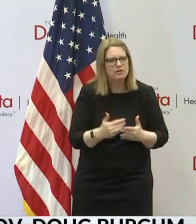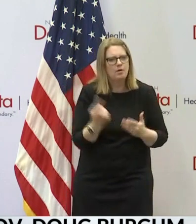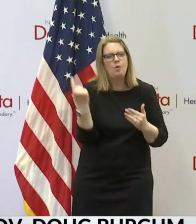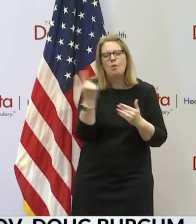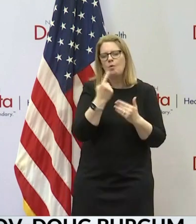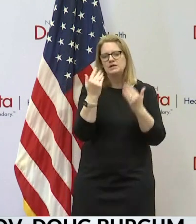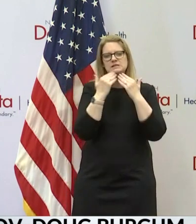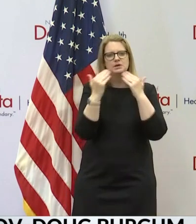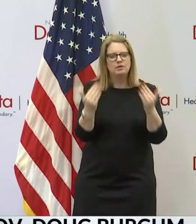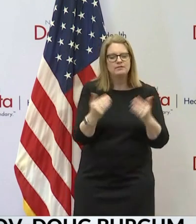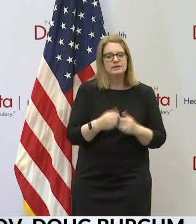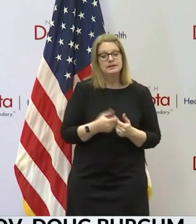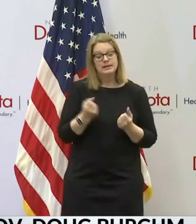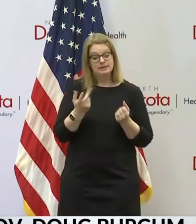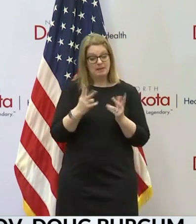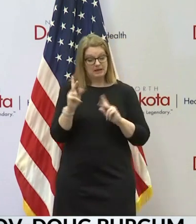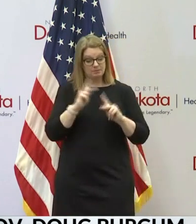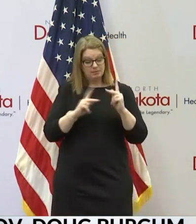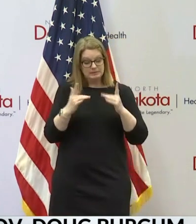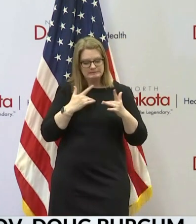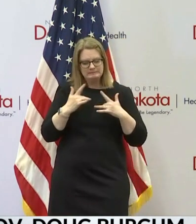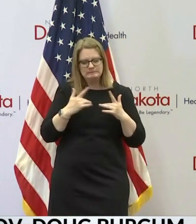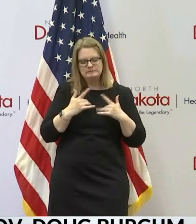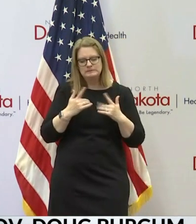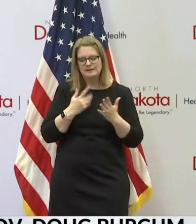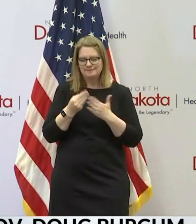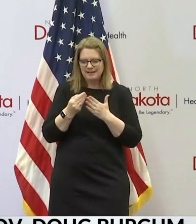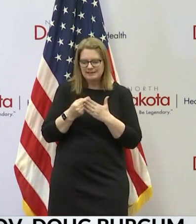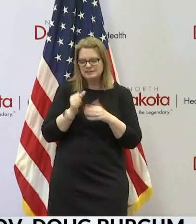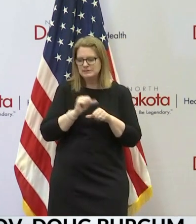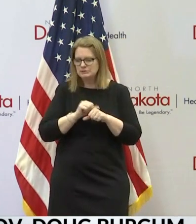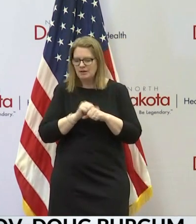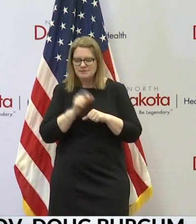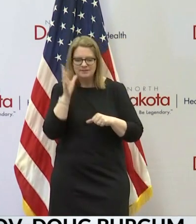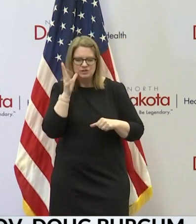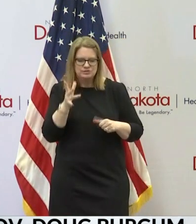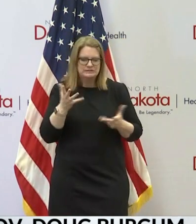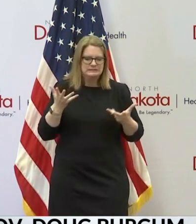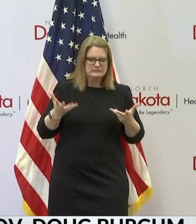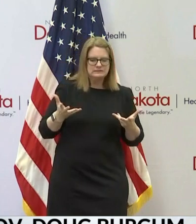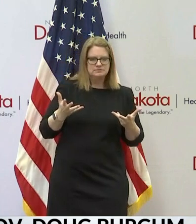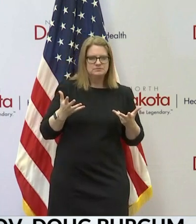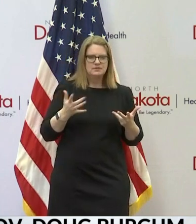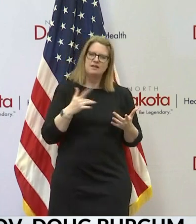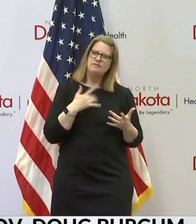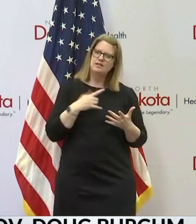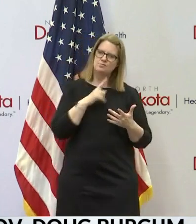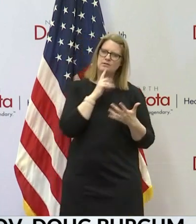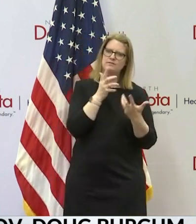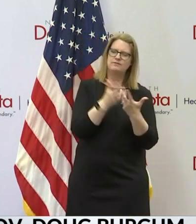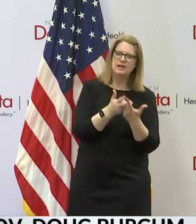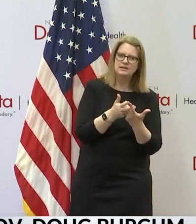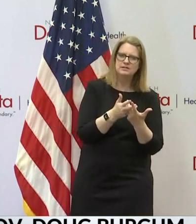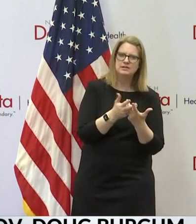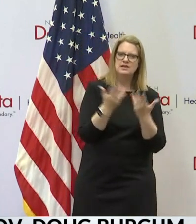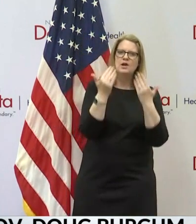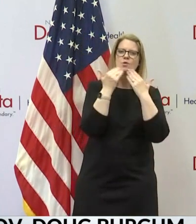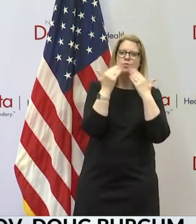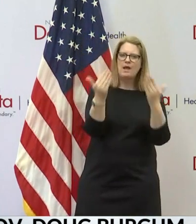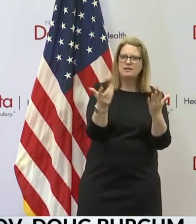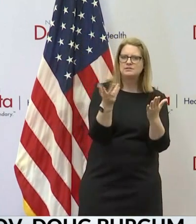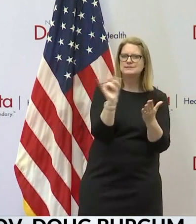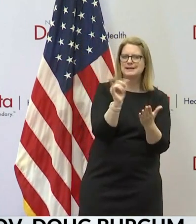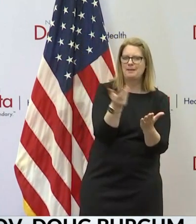are concerned about their finances or their jobs or their futures, I thought this was very fitting. Again, gratitude